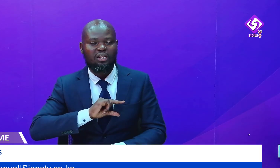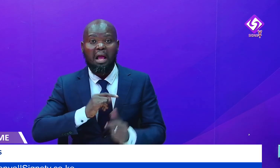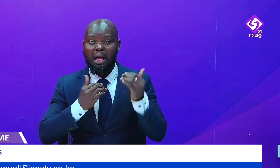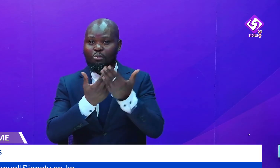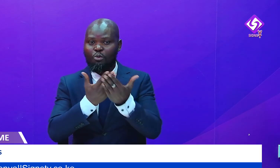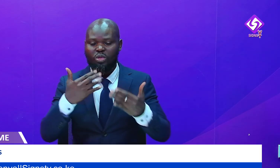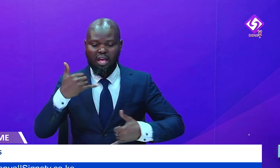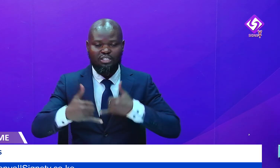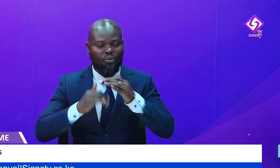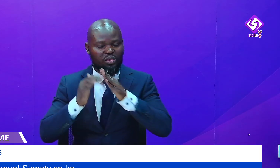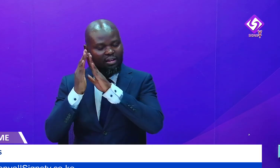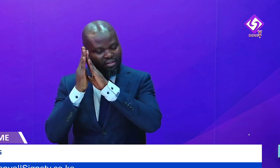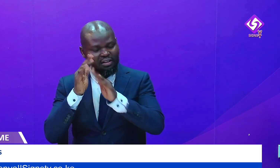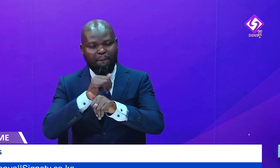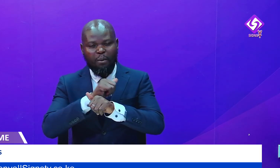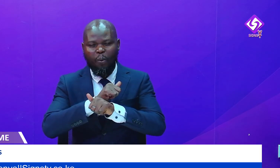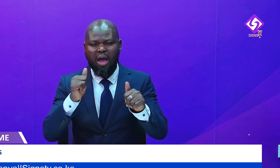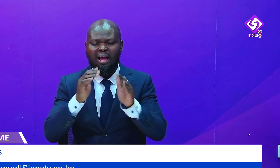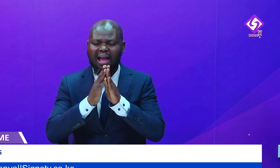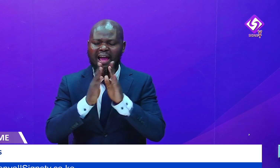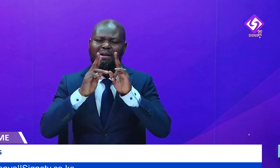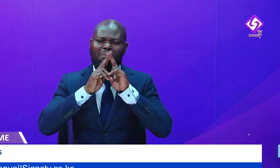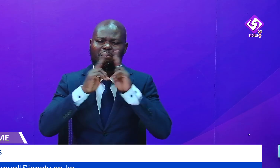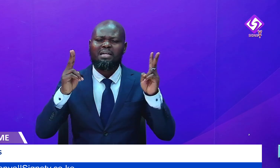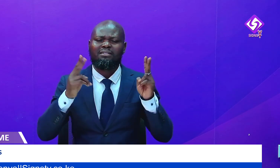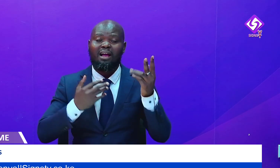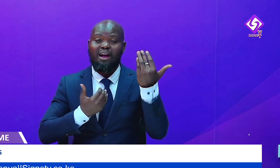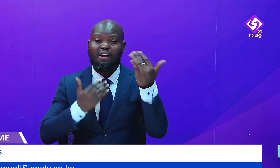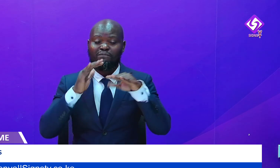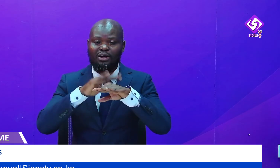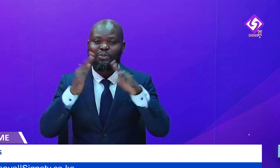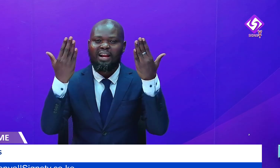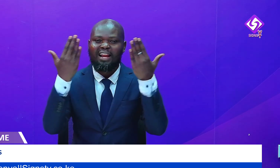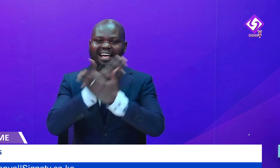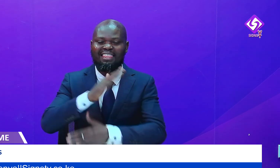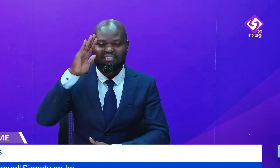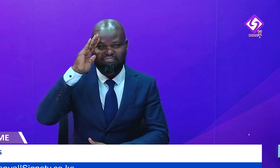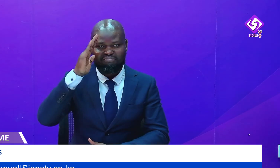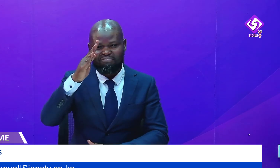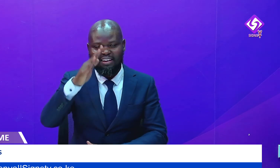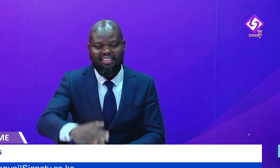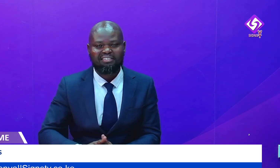the voicing is Gideon Minor. Enjoy your sleep, sleep well, and have a peaceful night. Bye-bye.